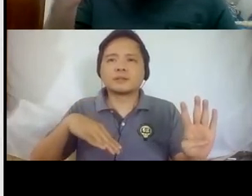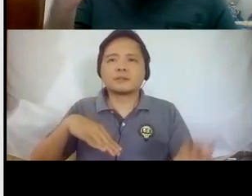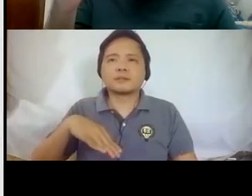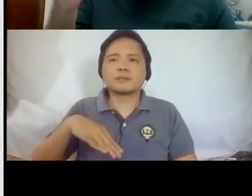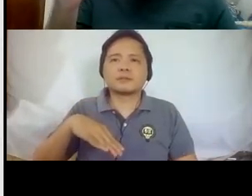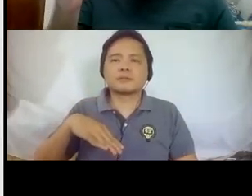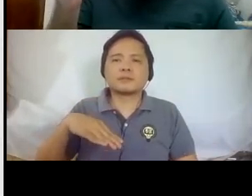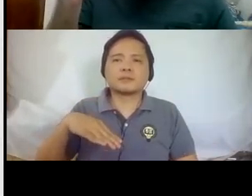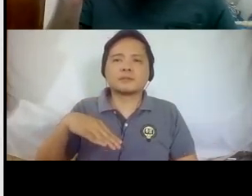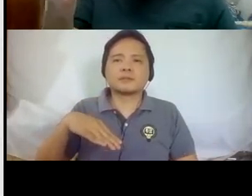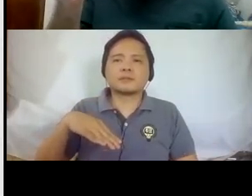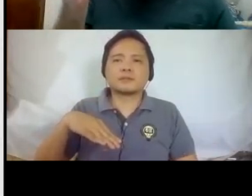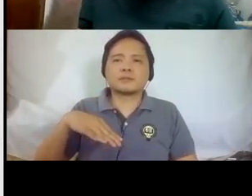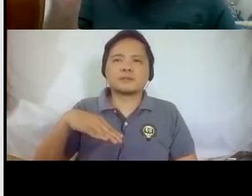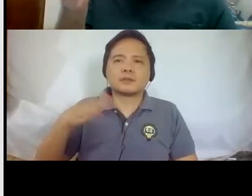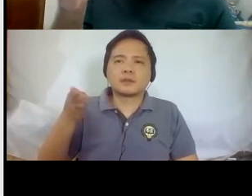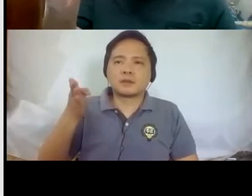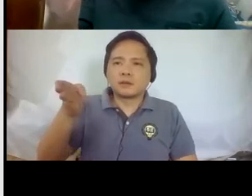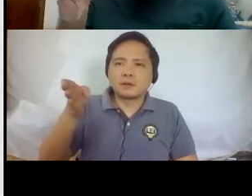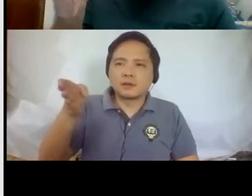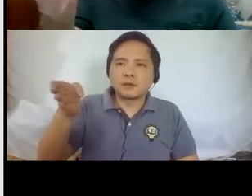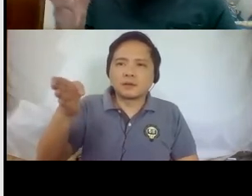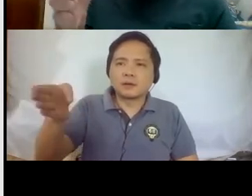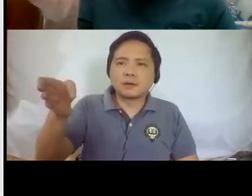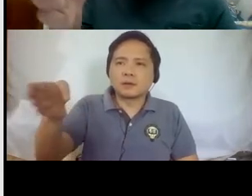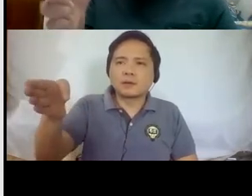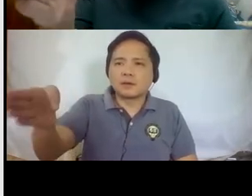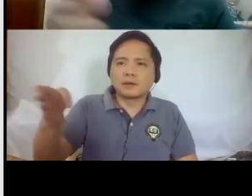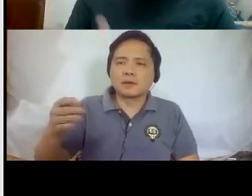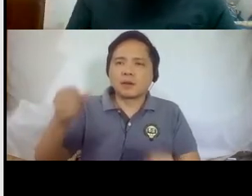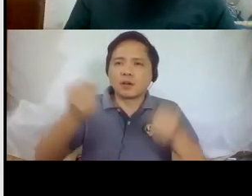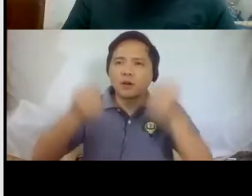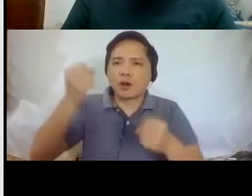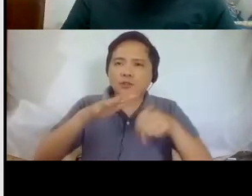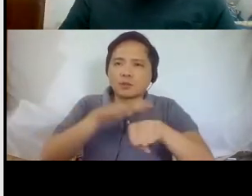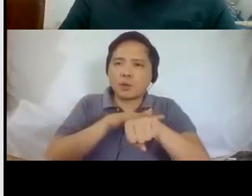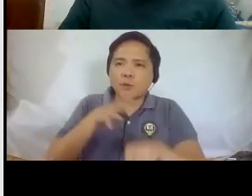then this hand shape like in cargos.